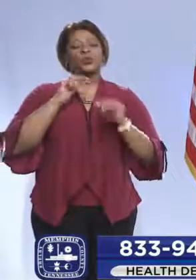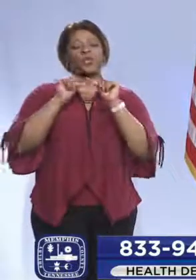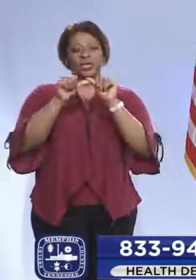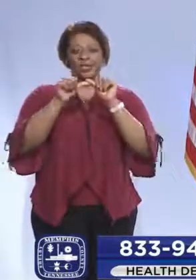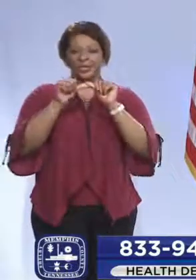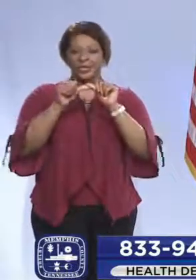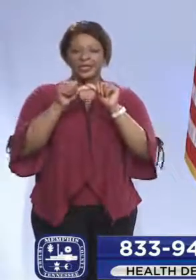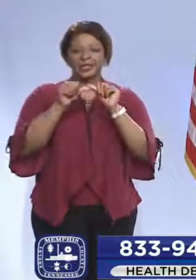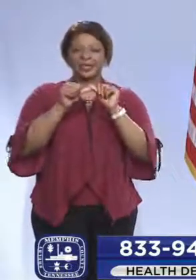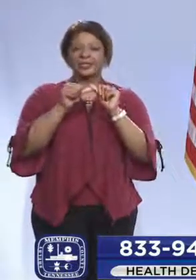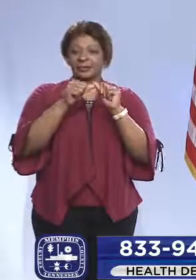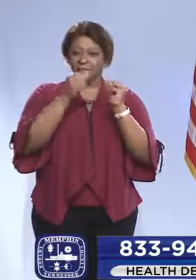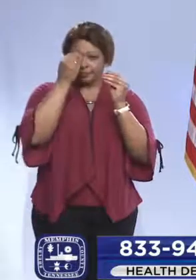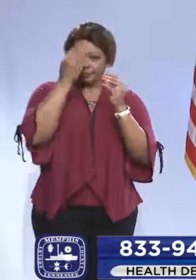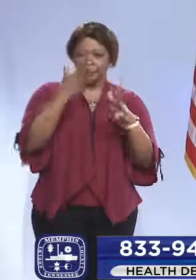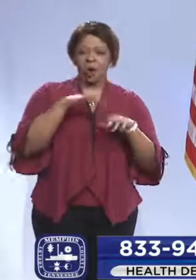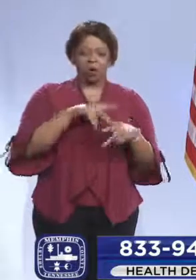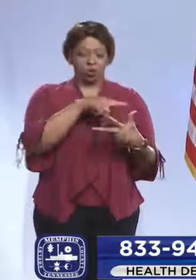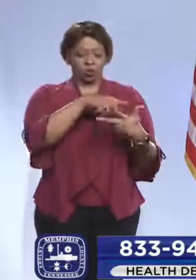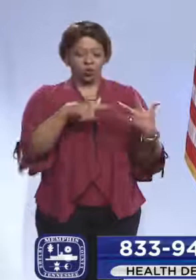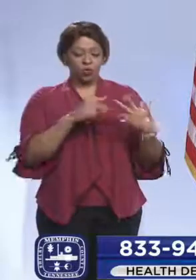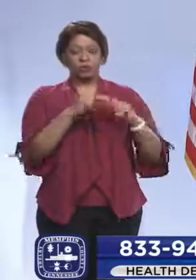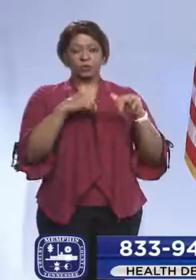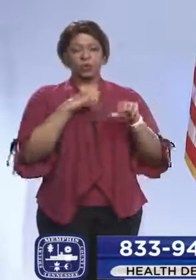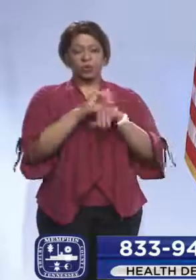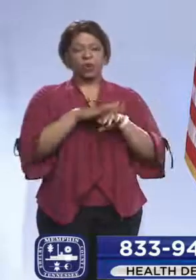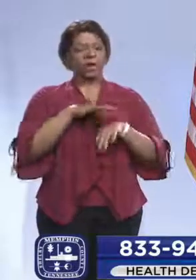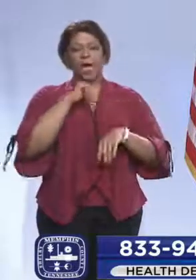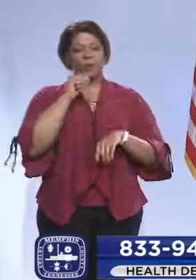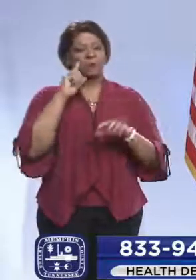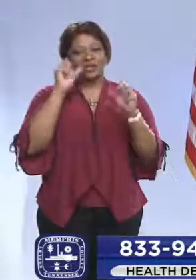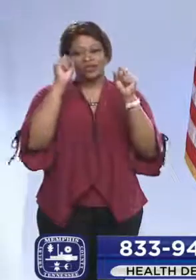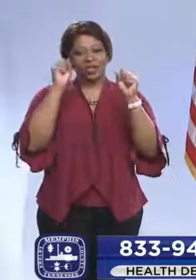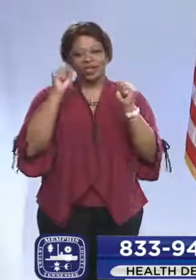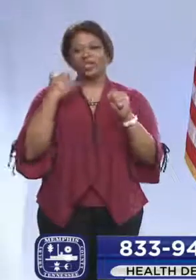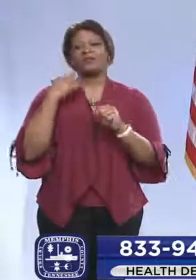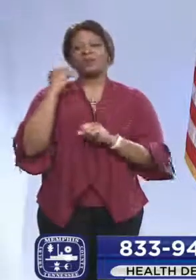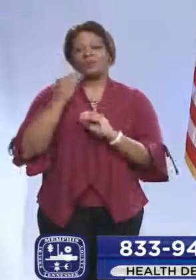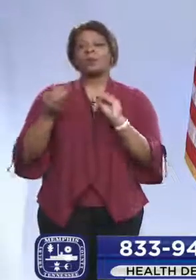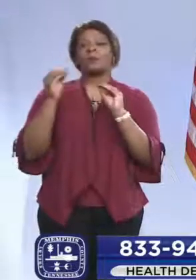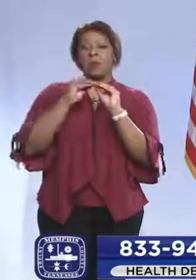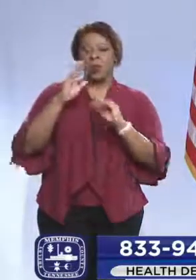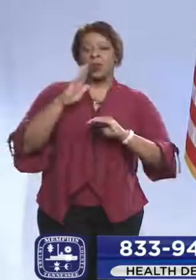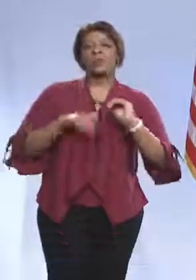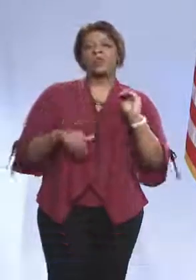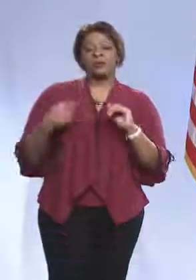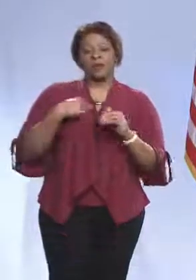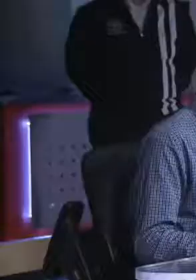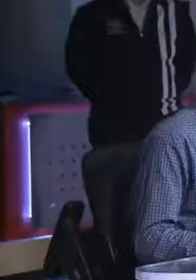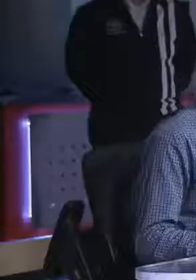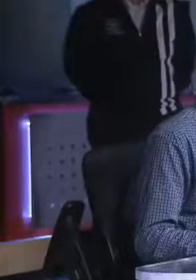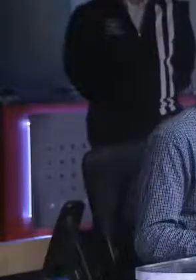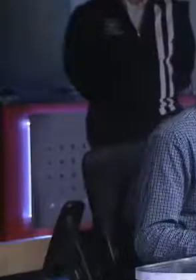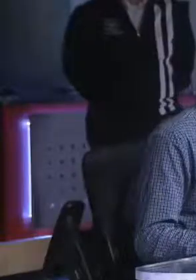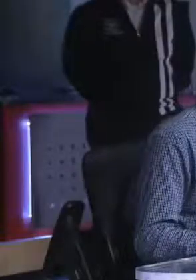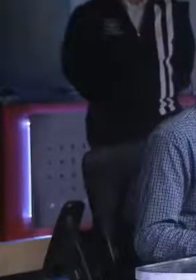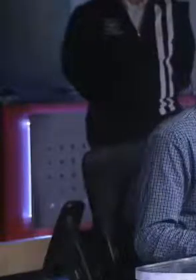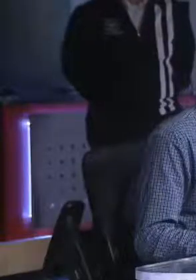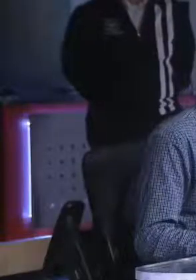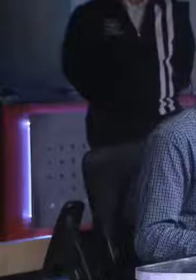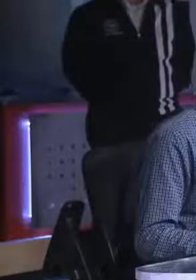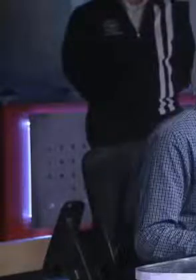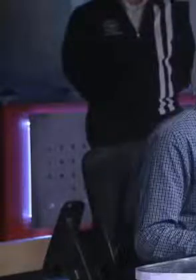on the 3 outbreaks that we're working, but again, I wouldn't be surprised if we don't experience more in the near future. Kendall